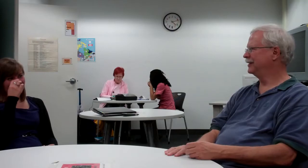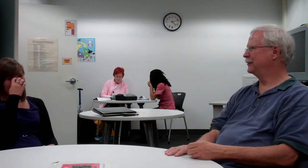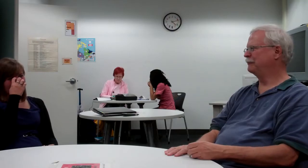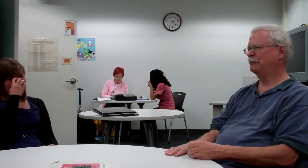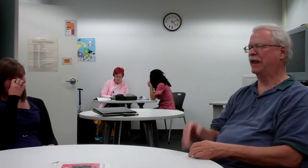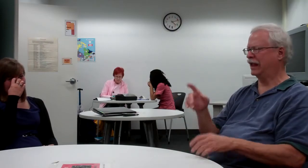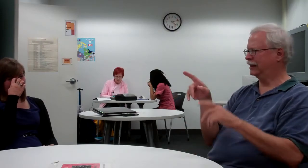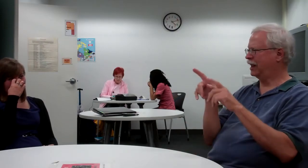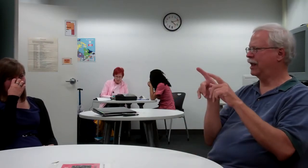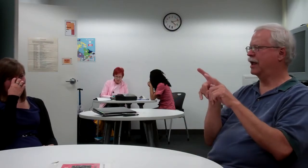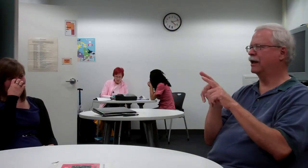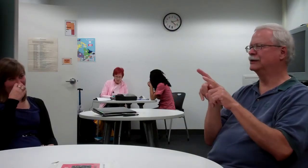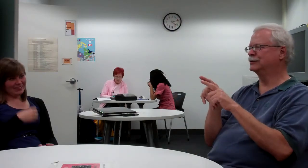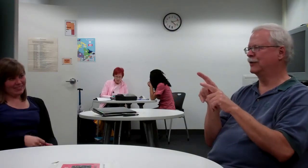Yeah. Yeah, that's not healthy.